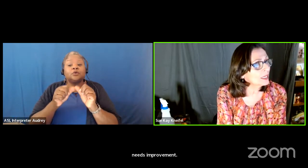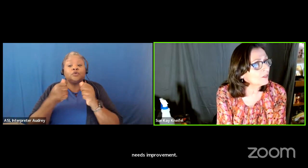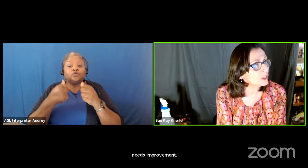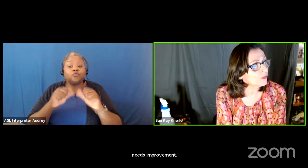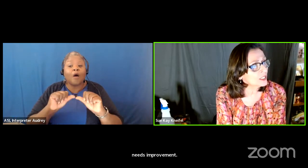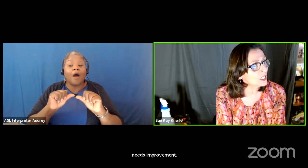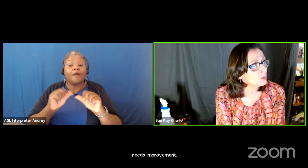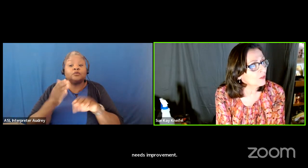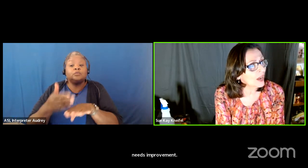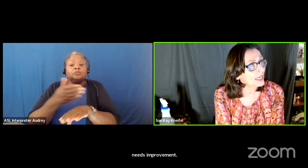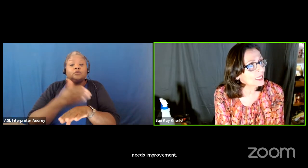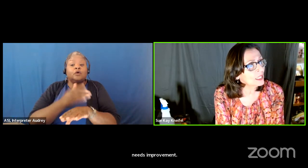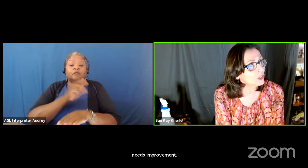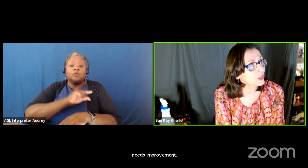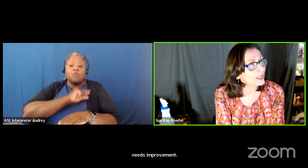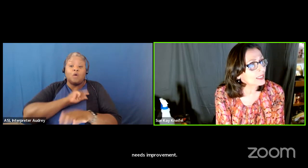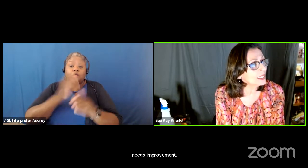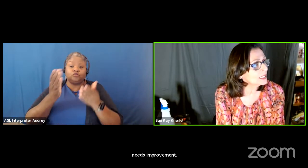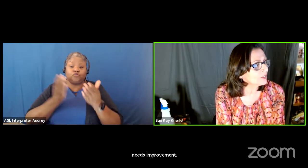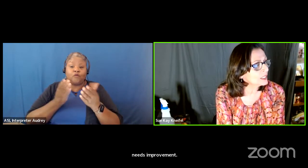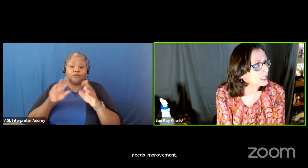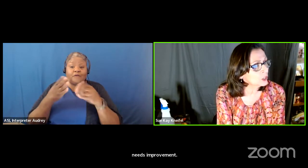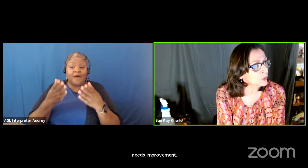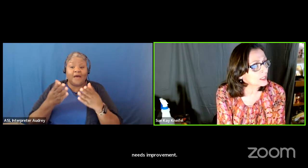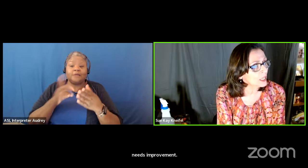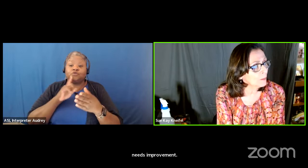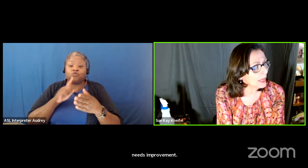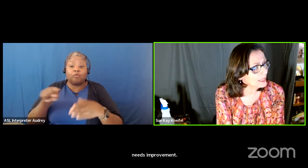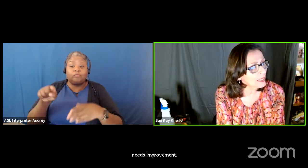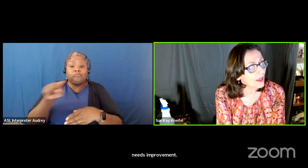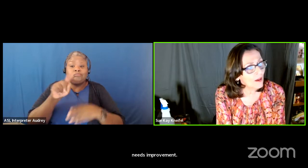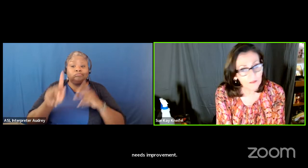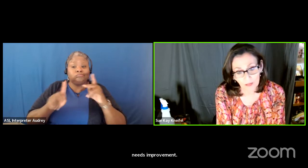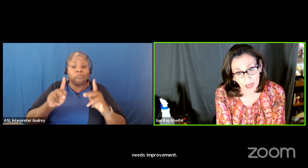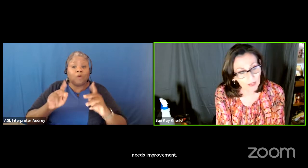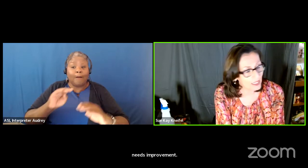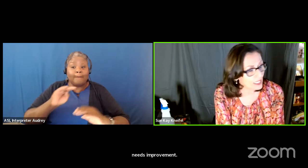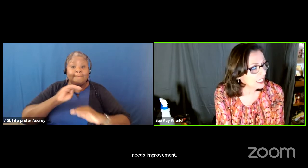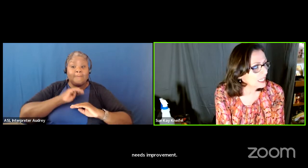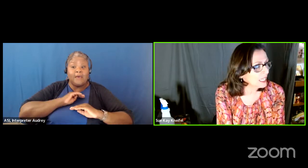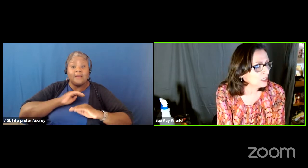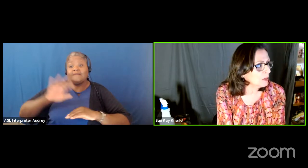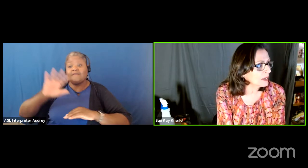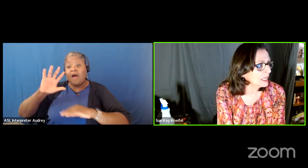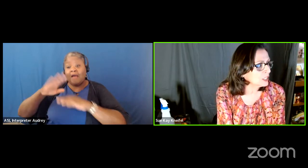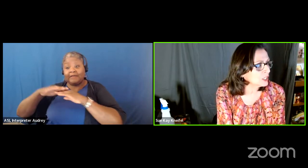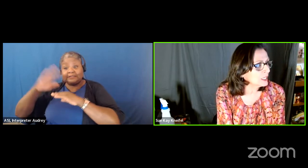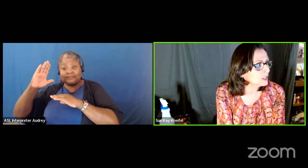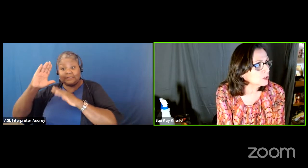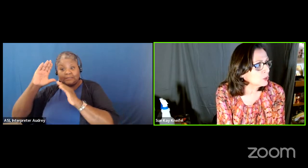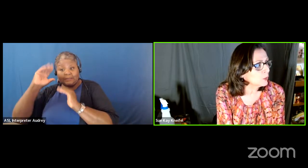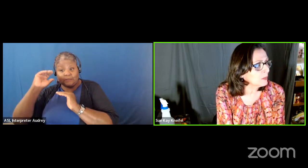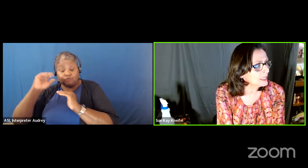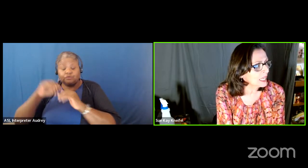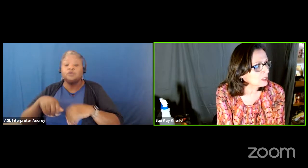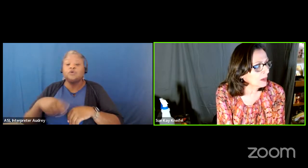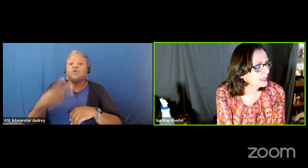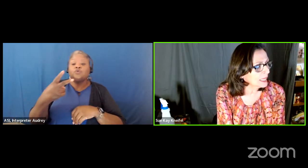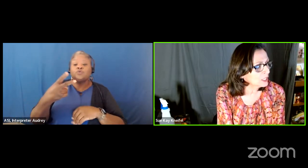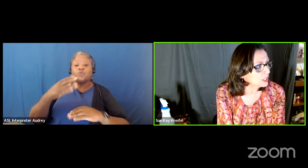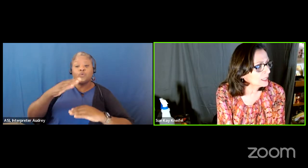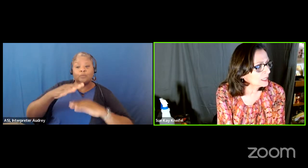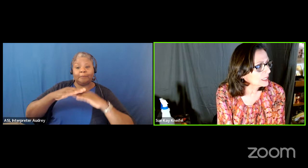the quality of services provided, ensuring the needs of constituents are met. 5 exceeds expectations, 2